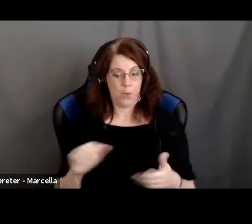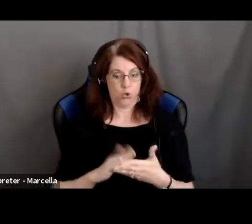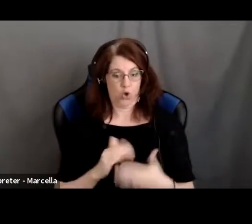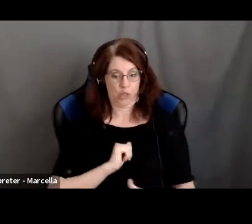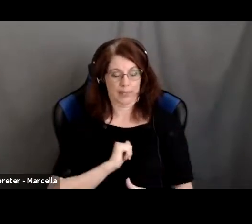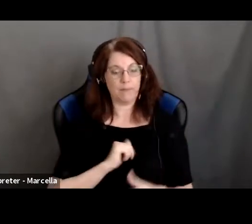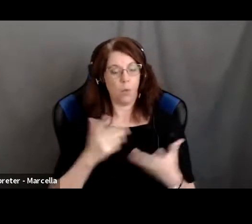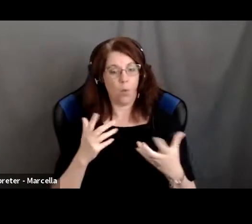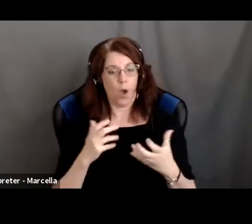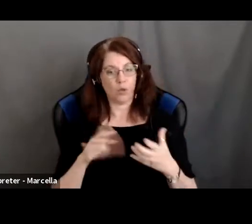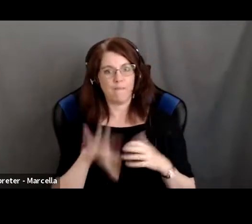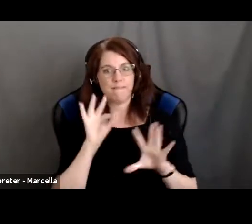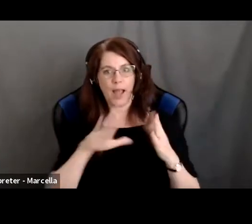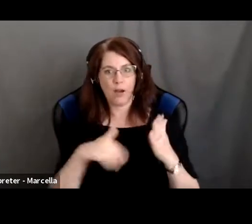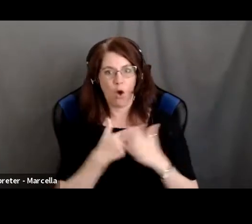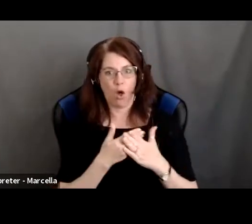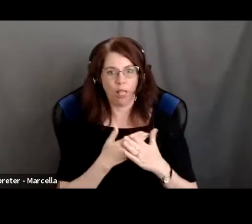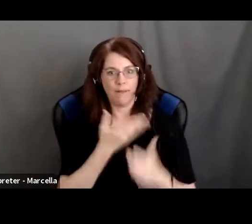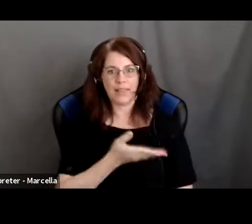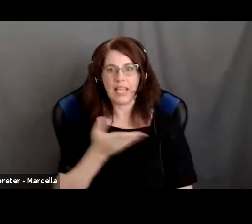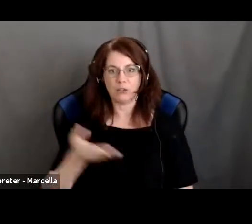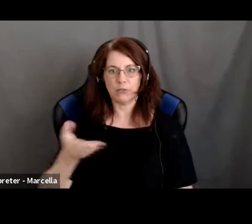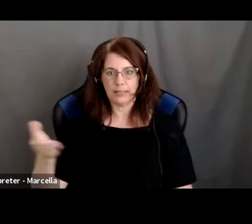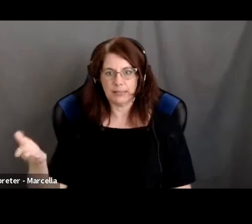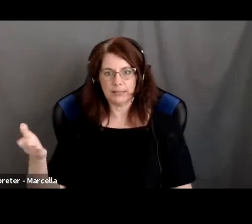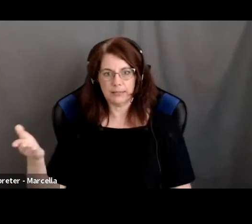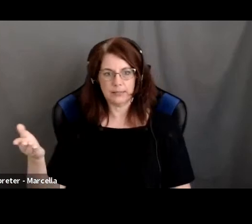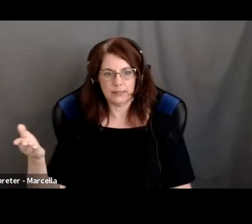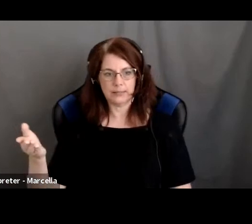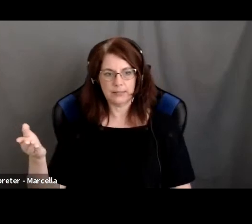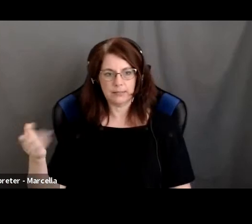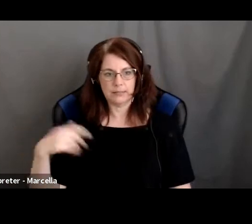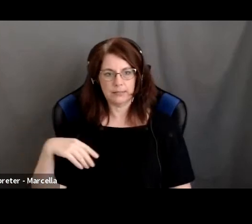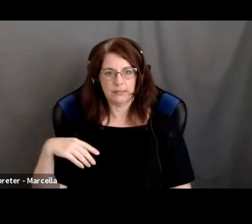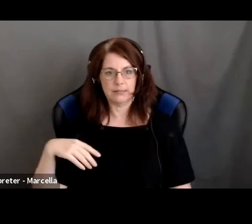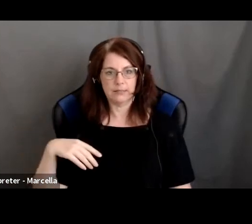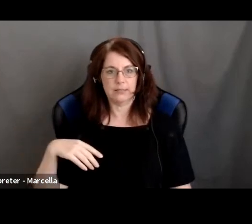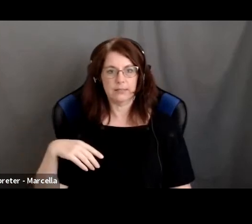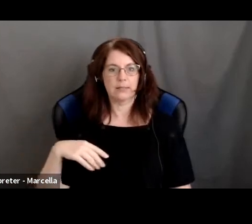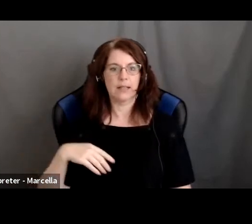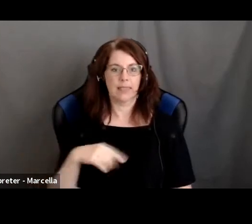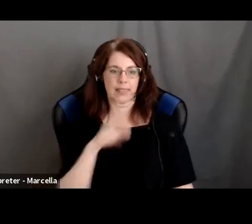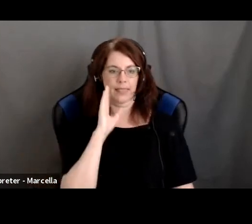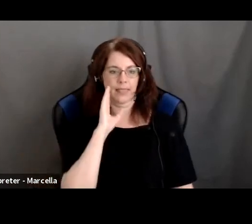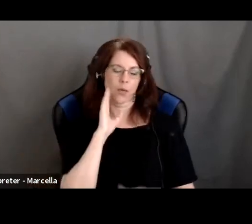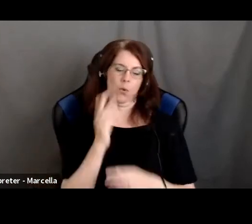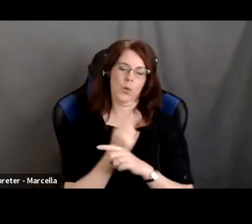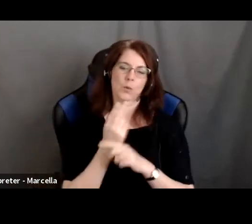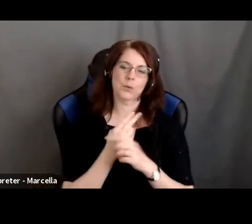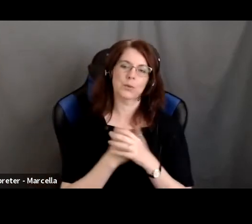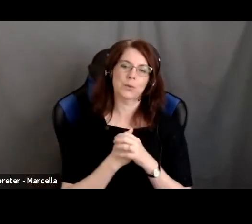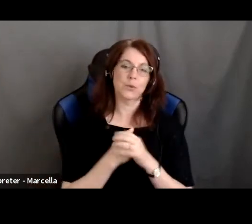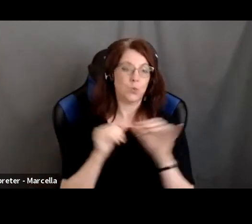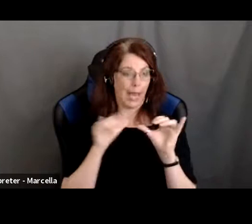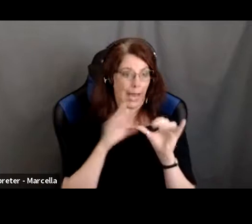want to be able to find all of the materials and the ingredients that we're going to be using and to